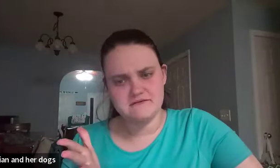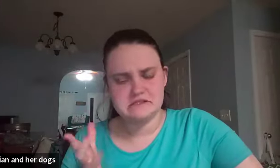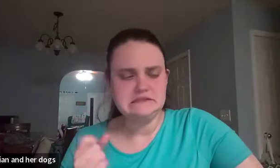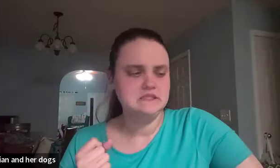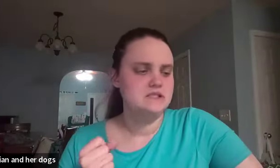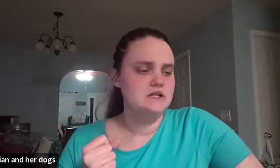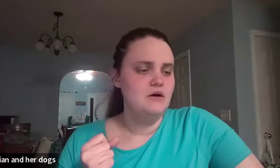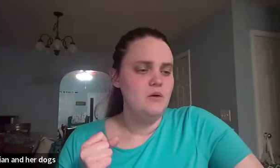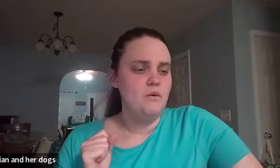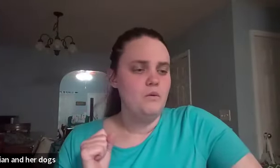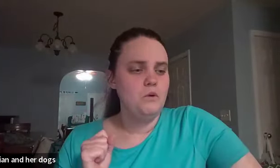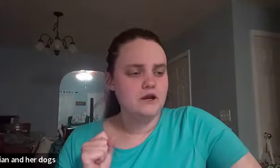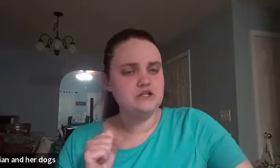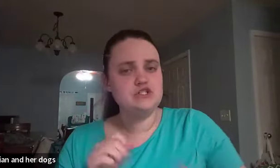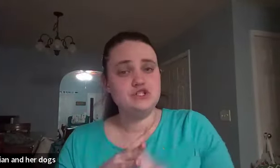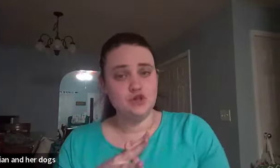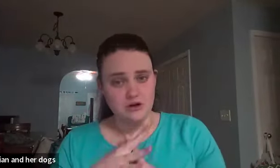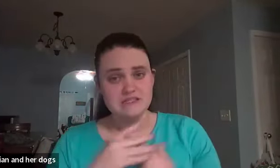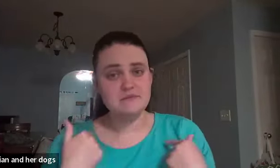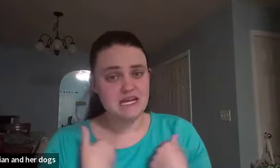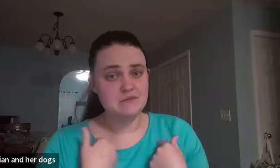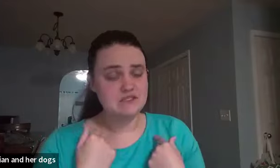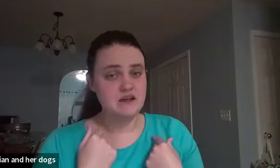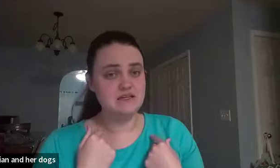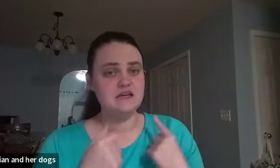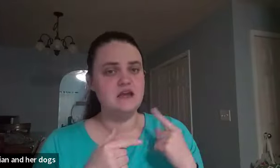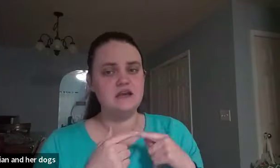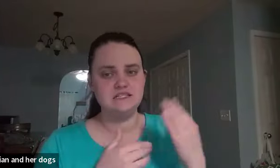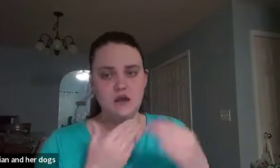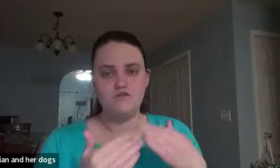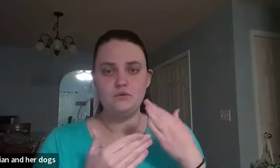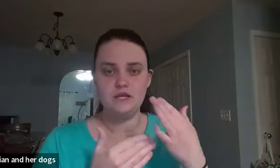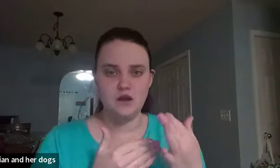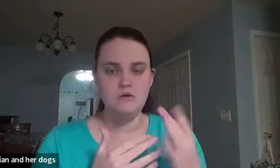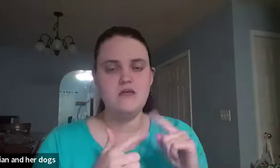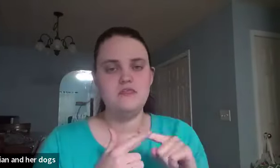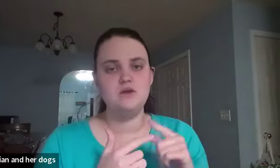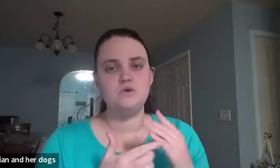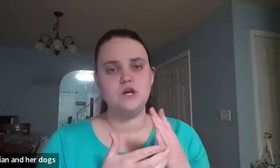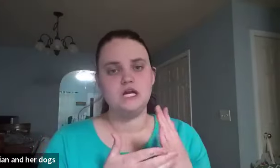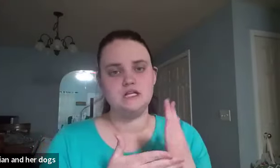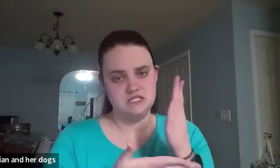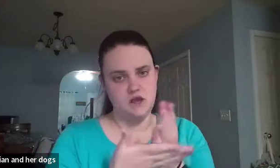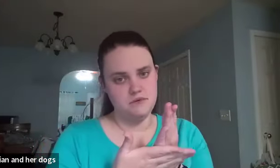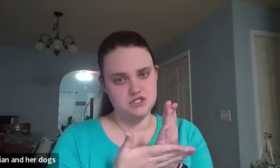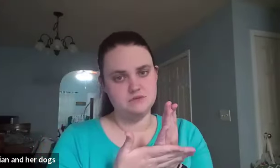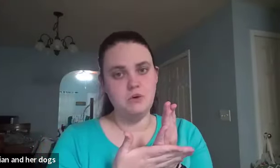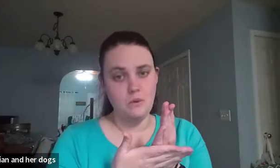left, we're gonna start some animal signs and kind of see how far we go, and then we're gonna stop at a certain